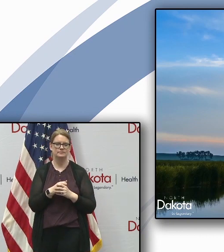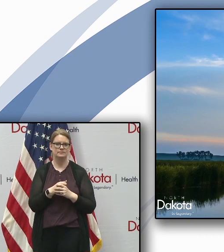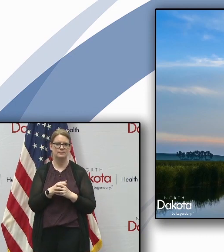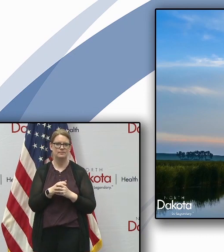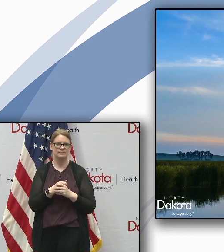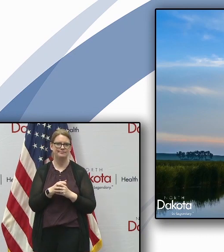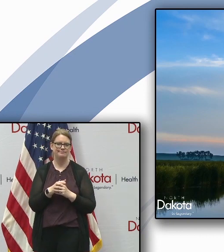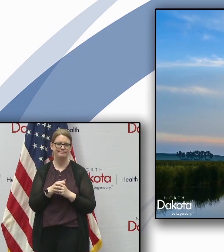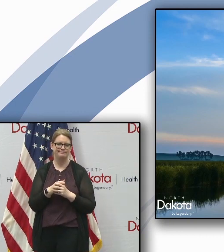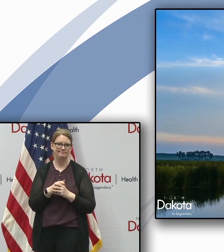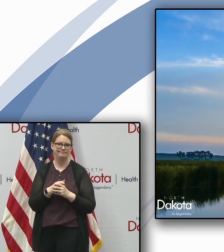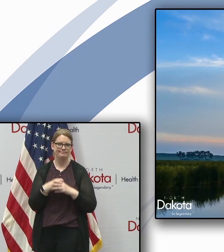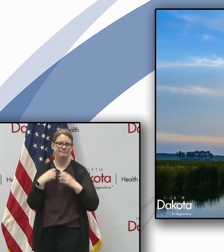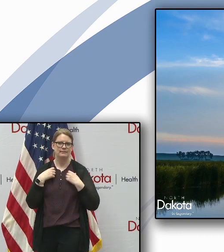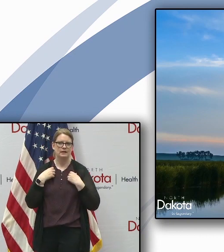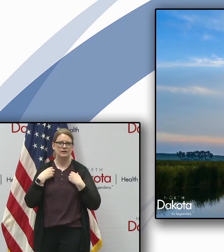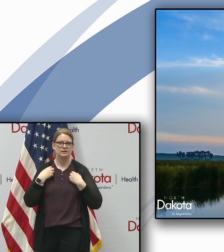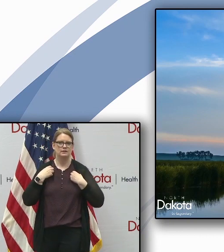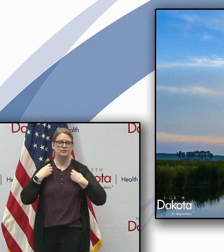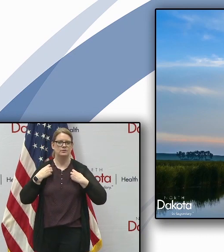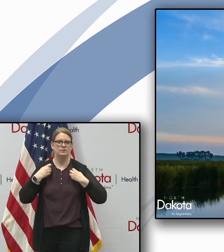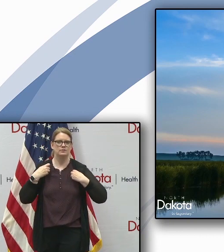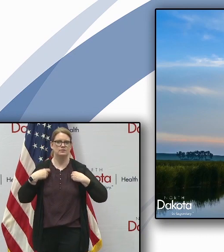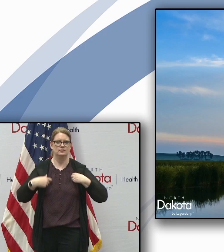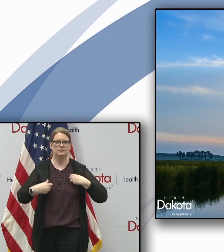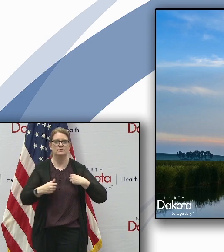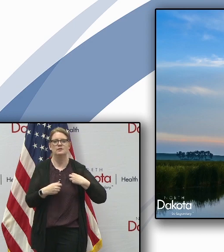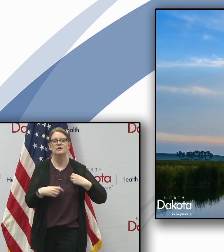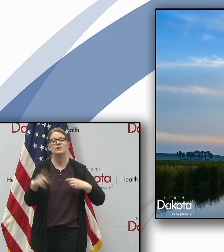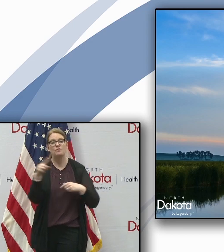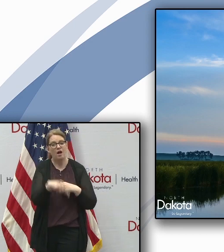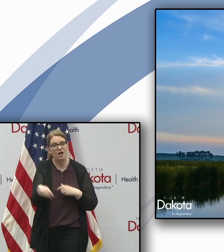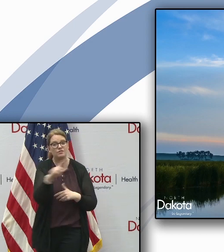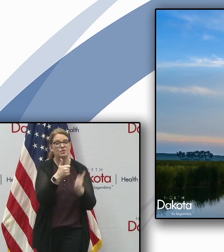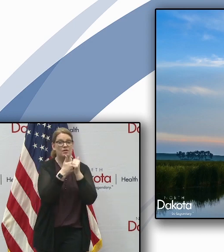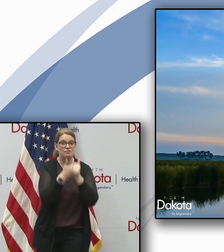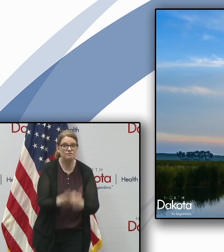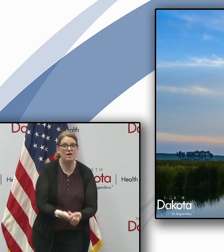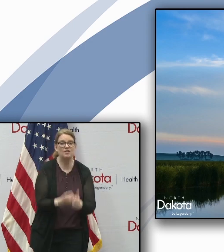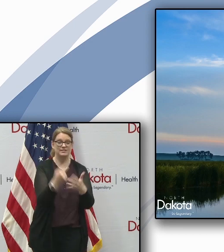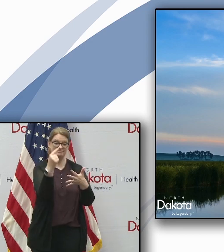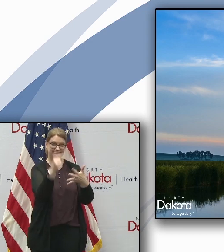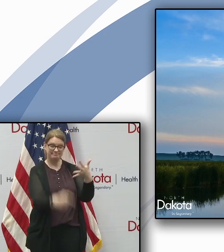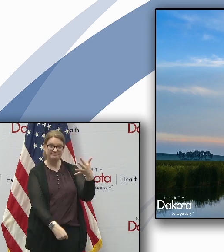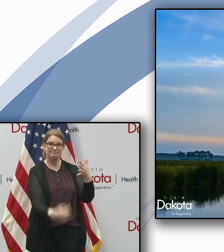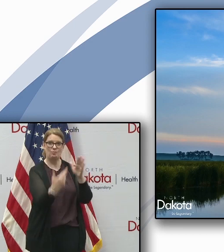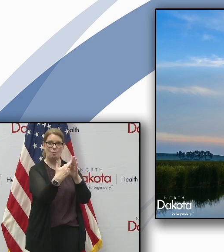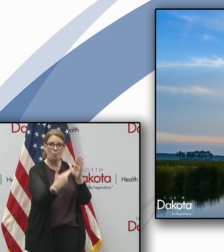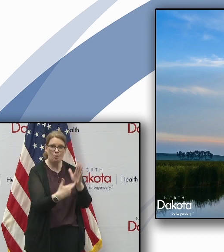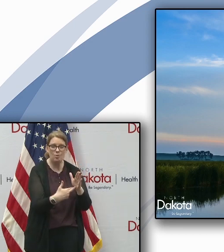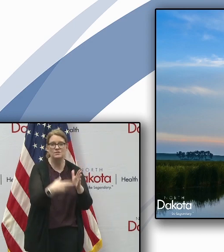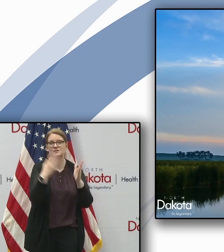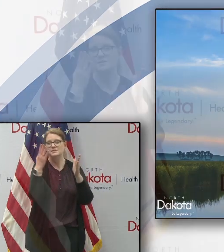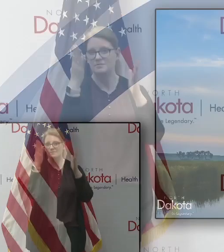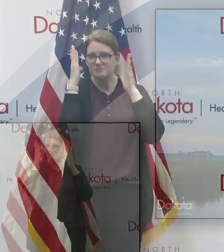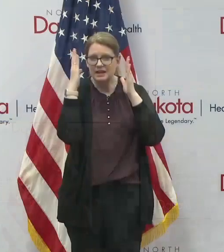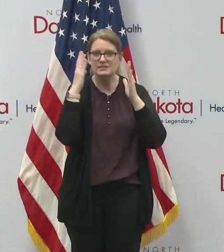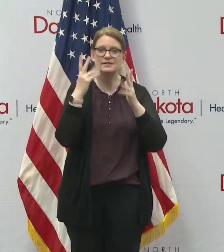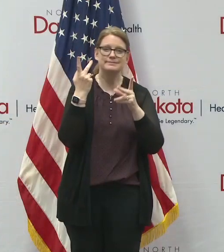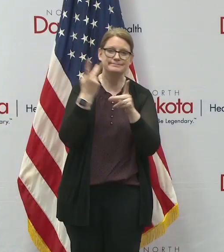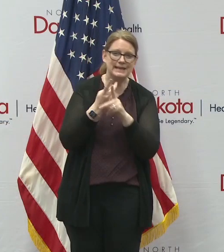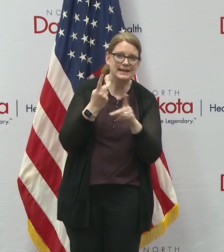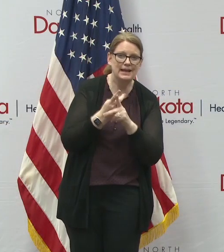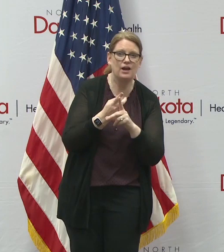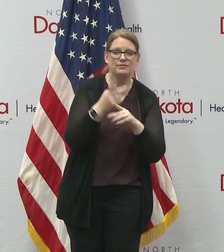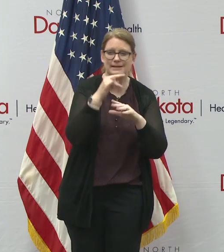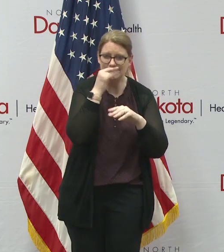say to all the people that are following the rules, all the people that are paying attention, all the people that are doing the great job of parenting,